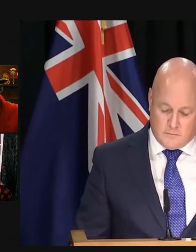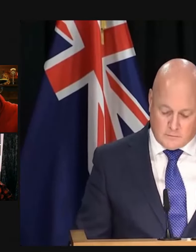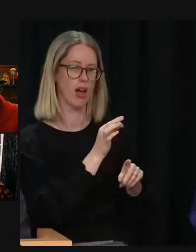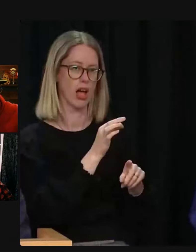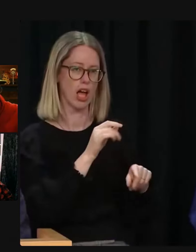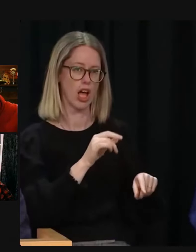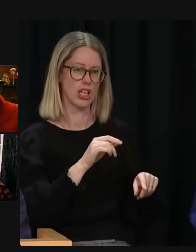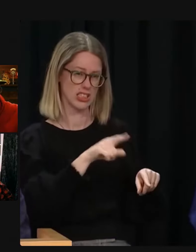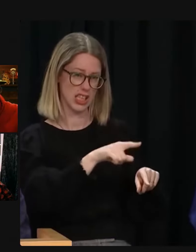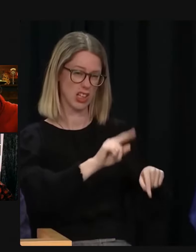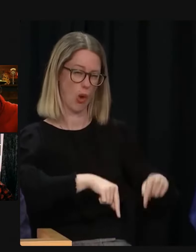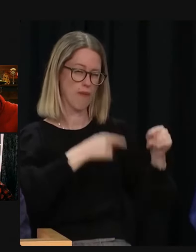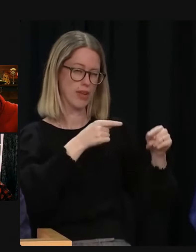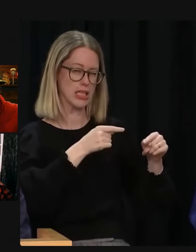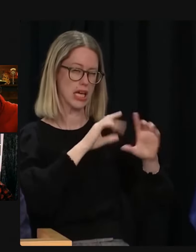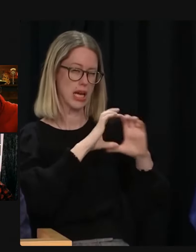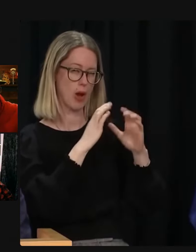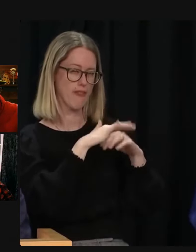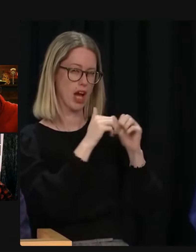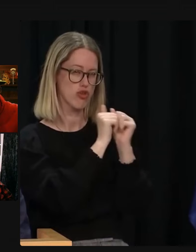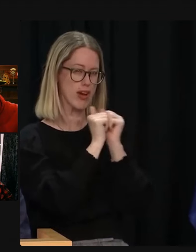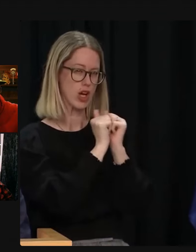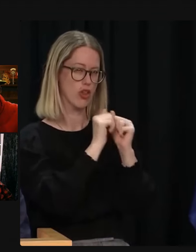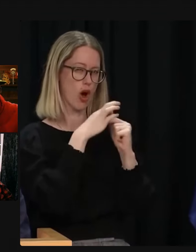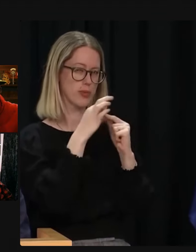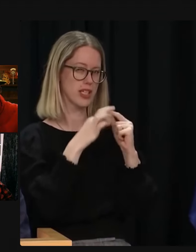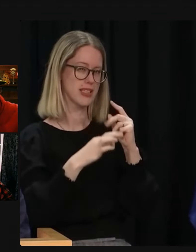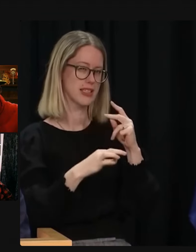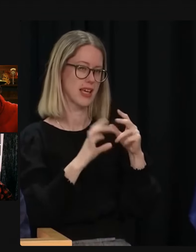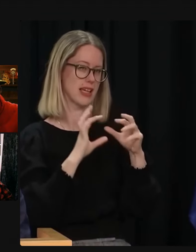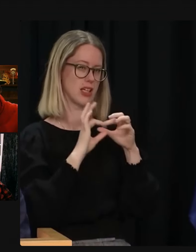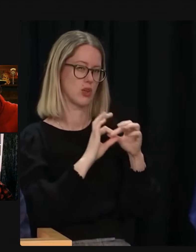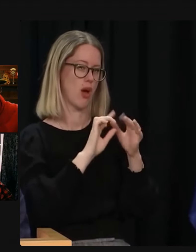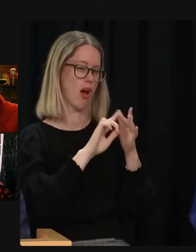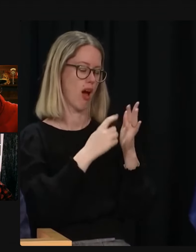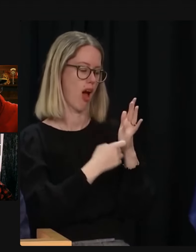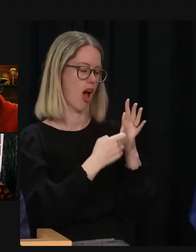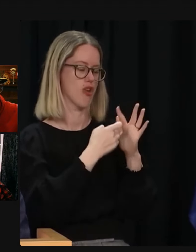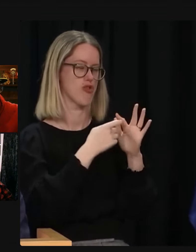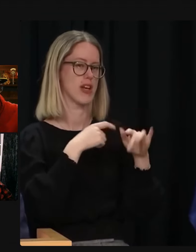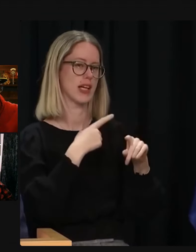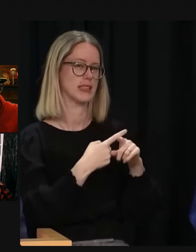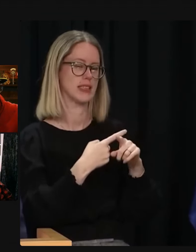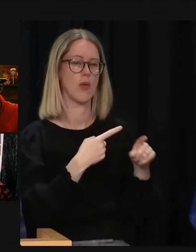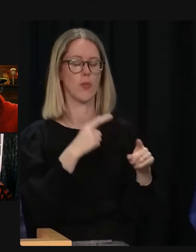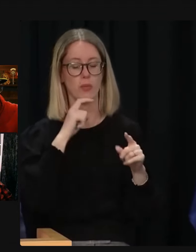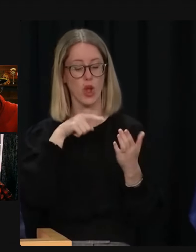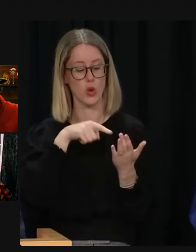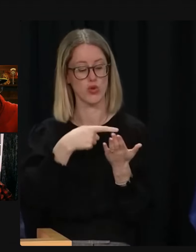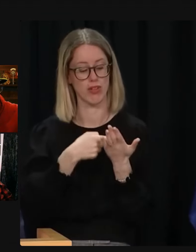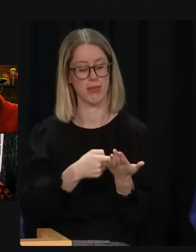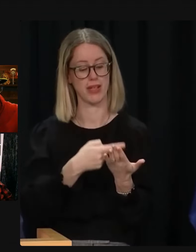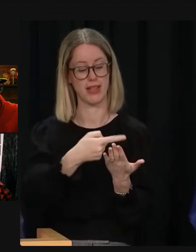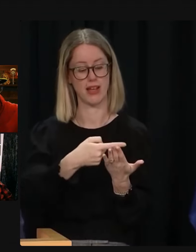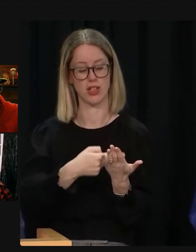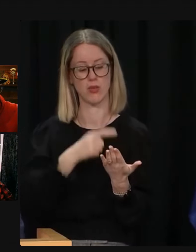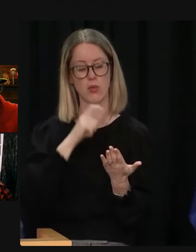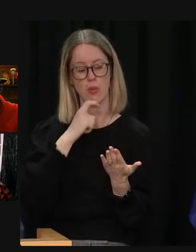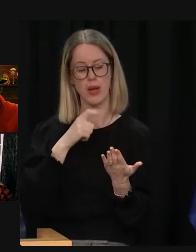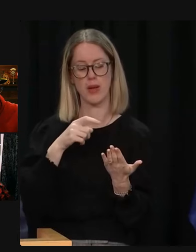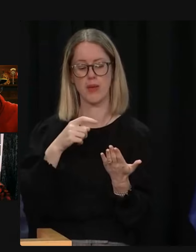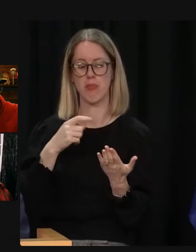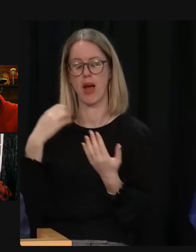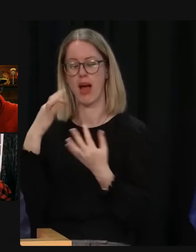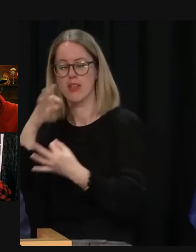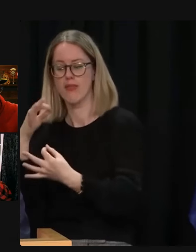kind of conflict within cabinet about agreeing on those options, or what's taking so long? We're giving those recommendations proper advice,